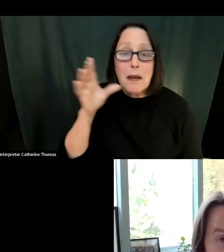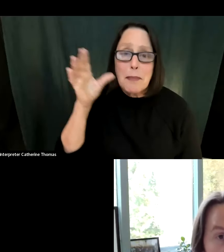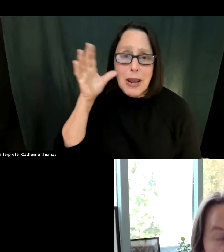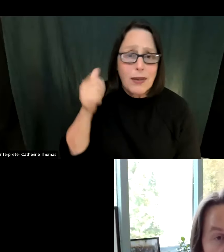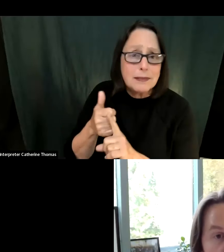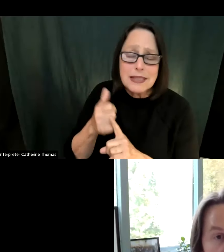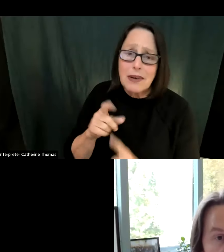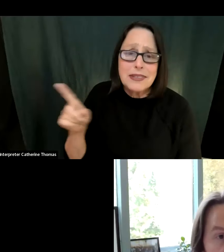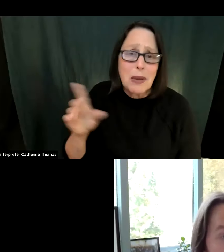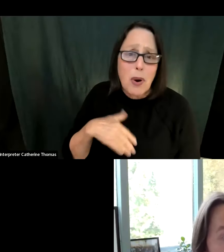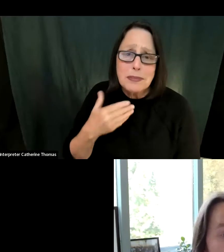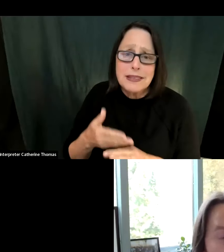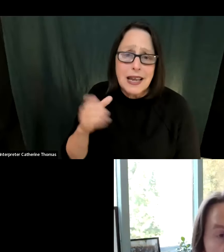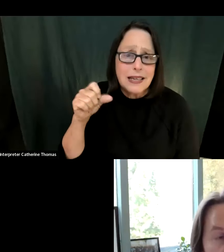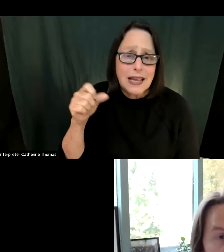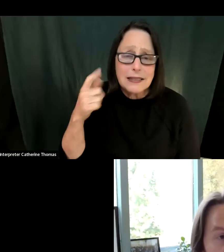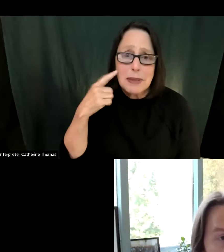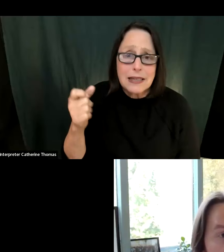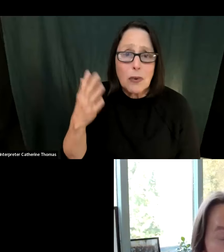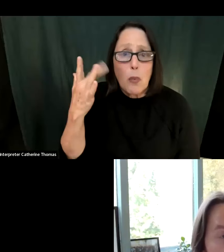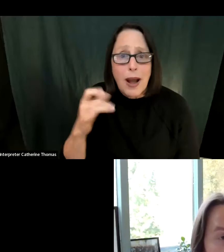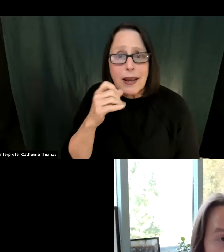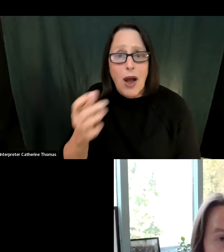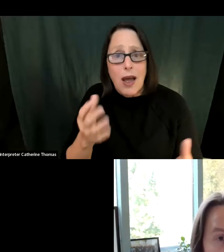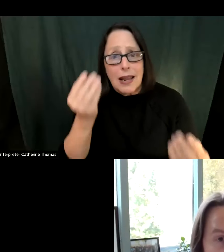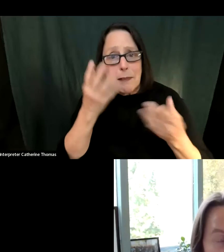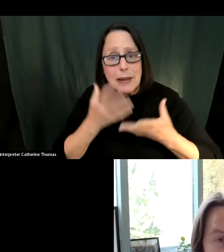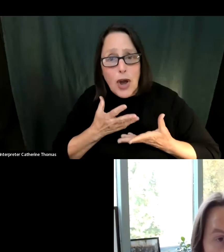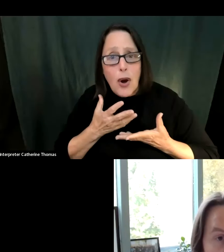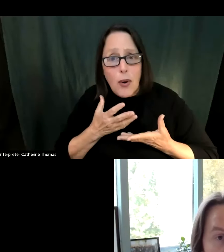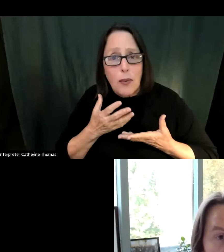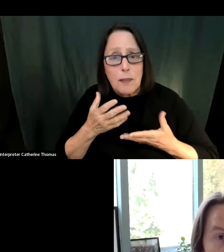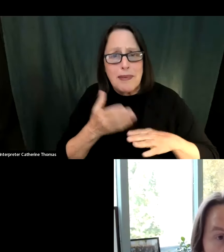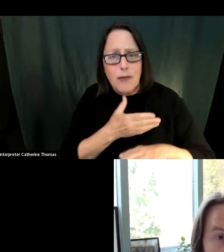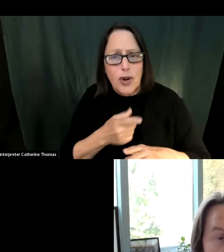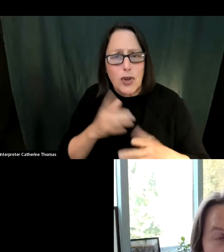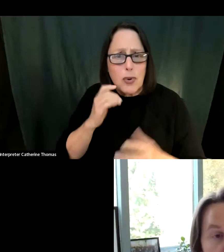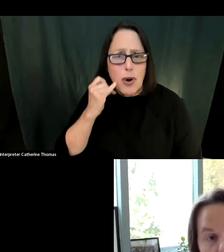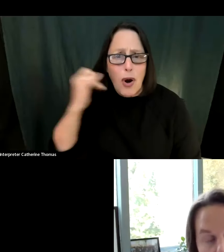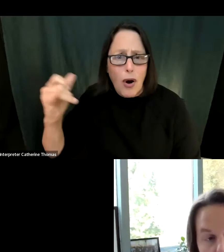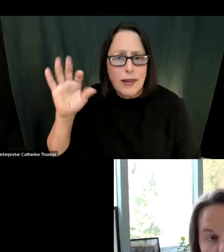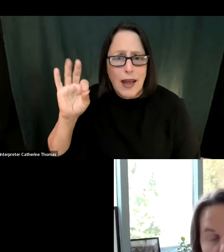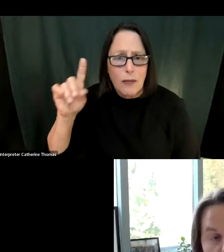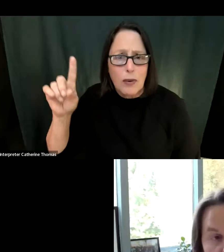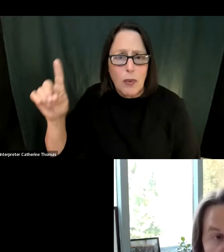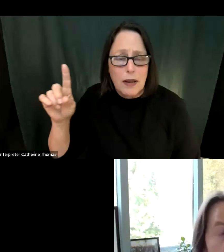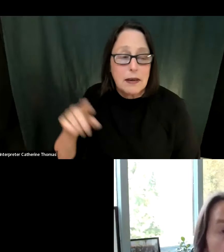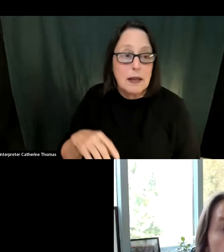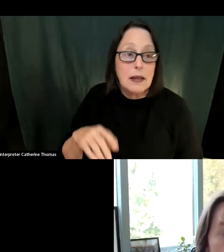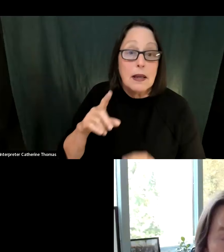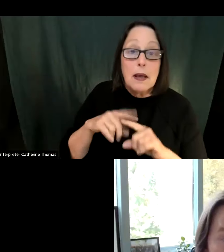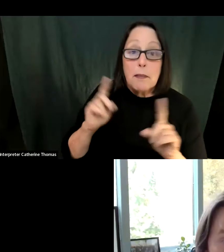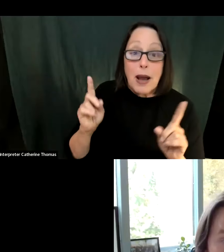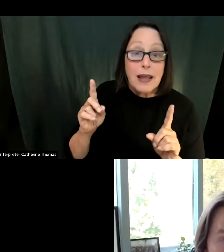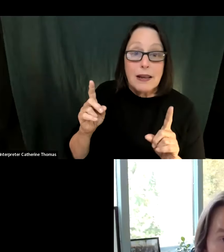rightfully so, they were upset because they were like, why couldn't you contact me before contacting law enforcement? And the reality of that situation is we had